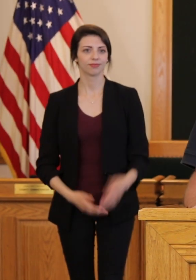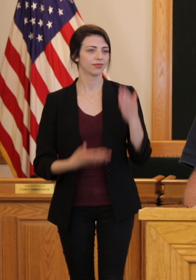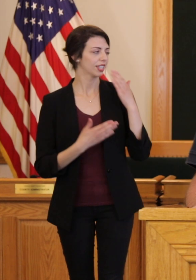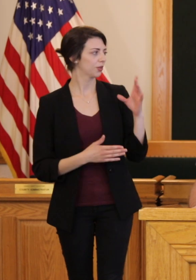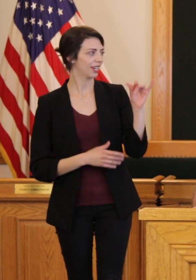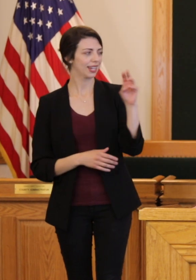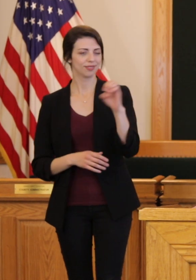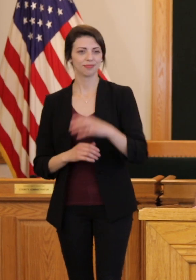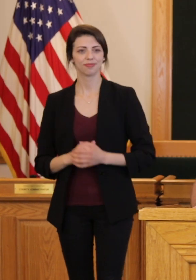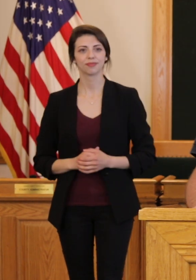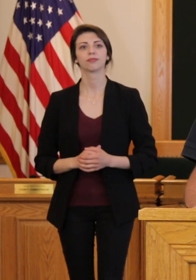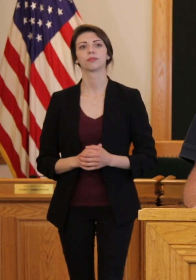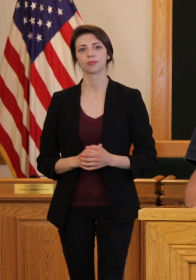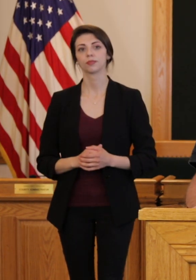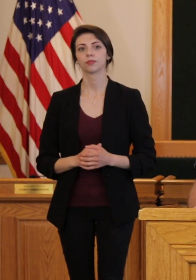Thank you, Diane.